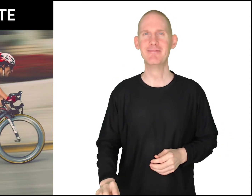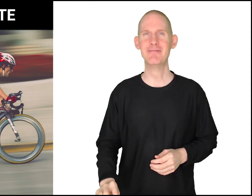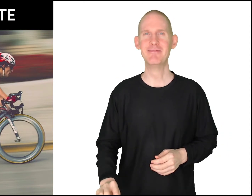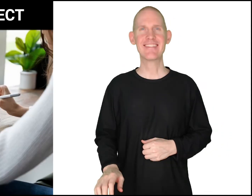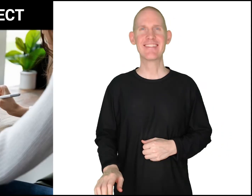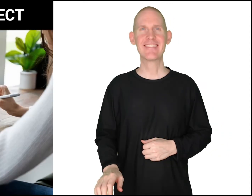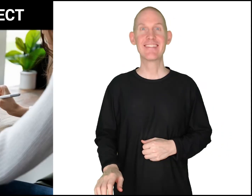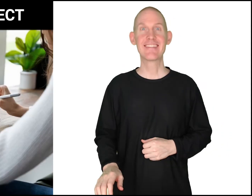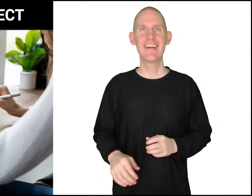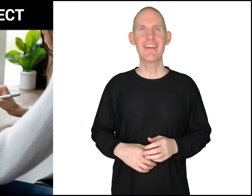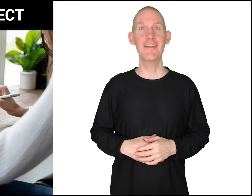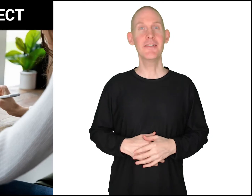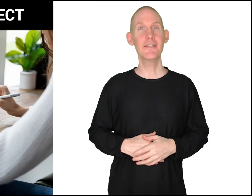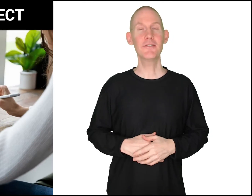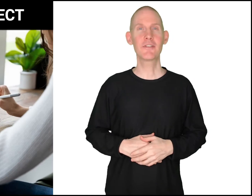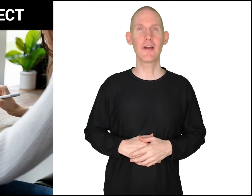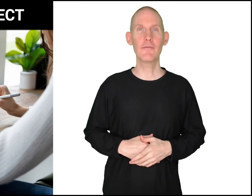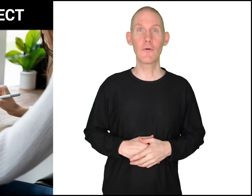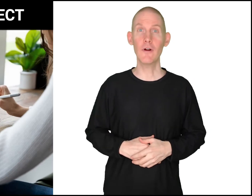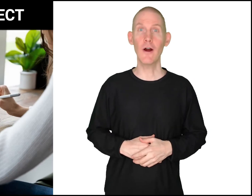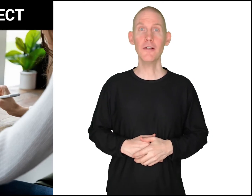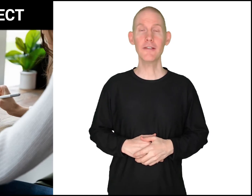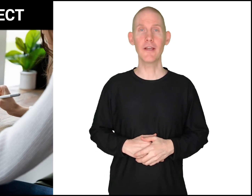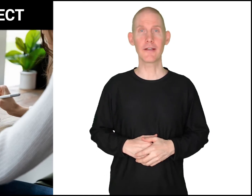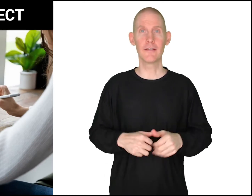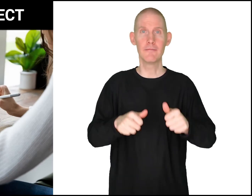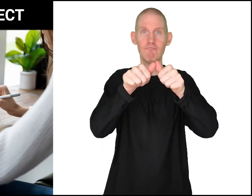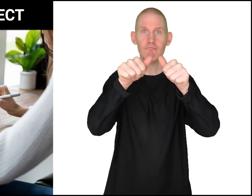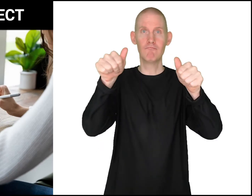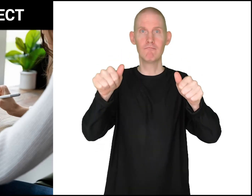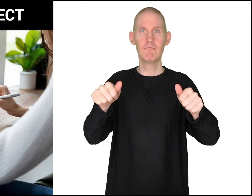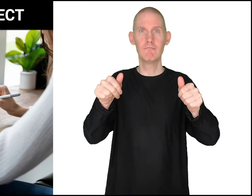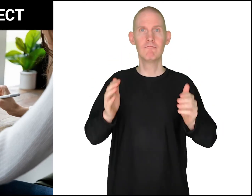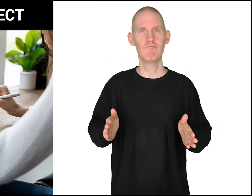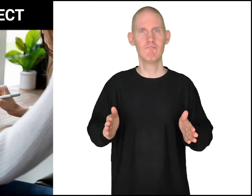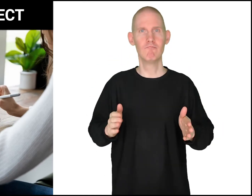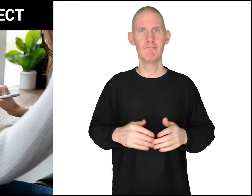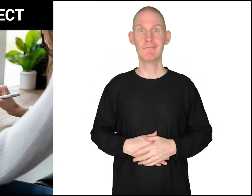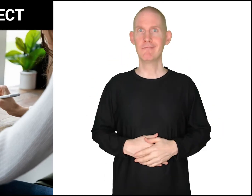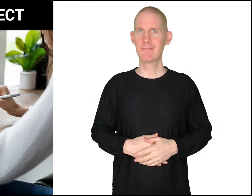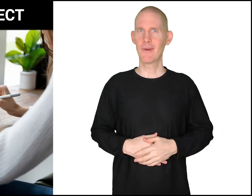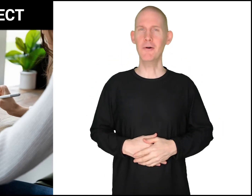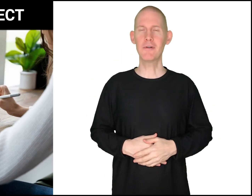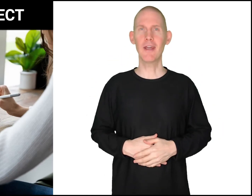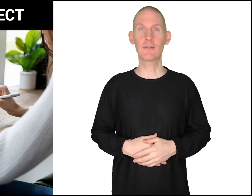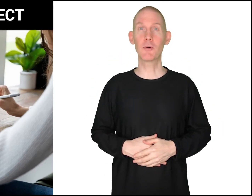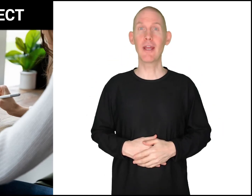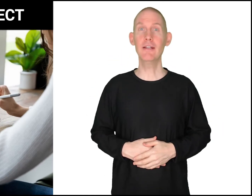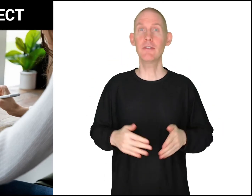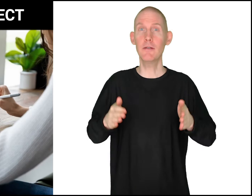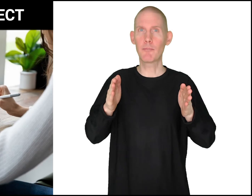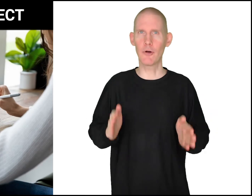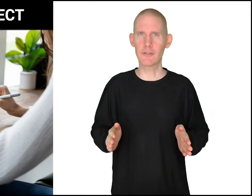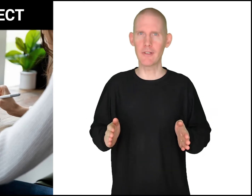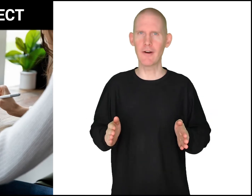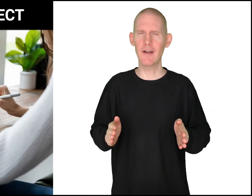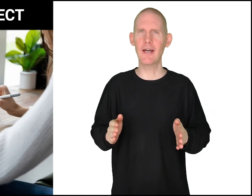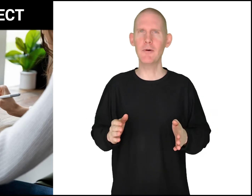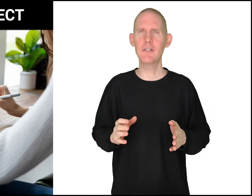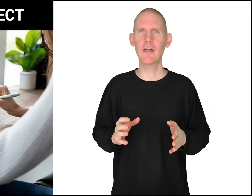Here is the sign for architect. Okay, so it ends in person, all right? Now we just got to